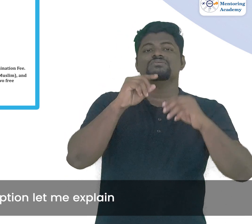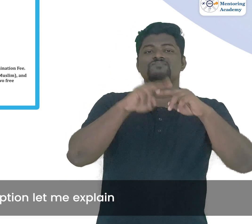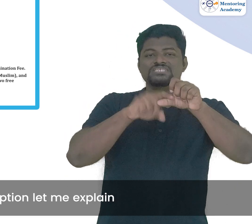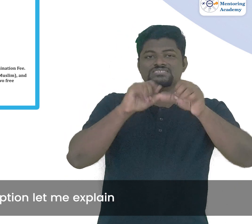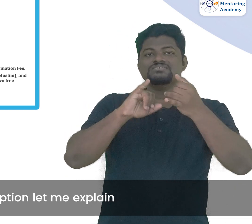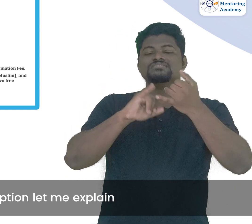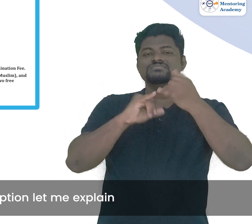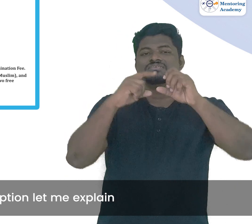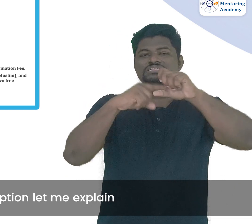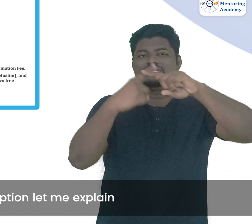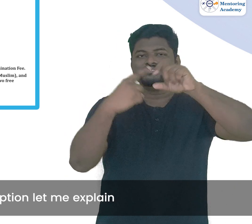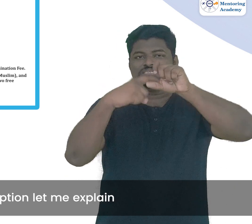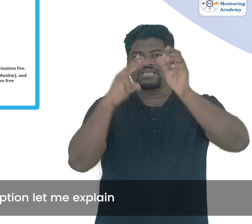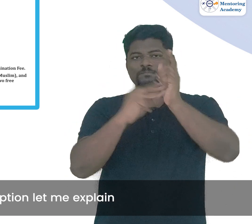Fees exemption. Let me explain.